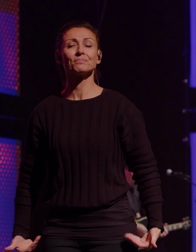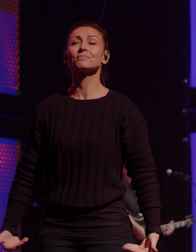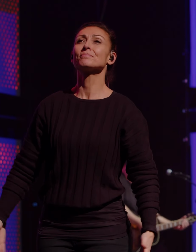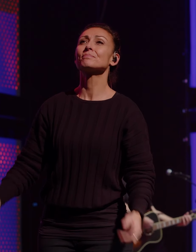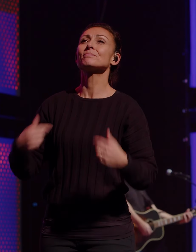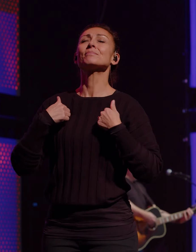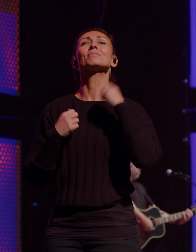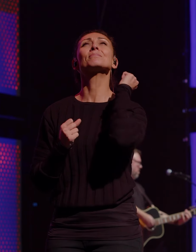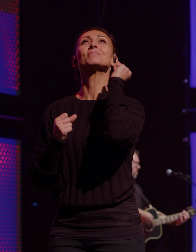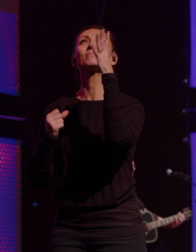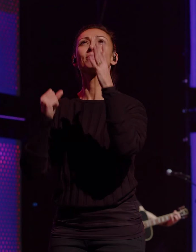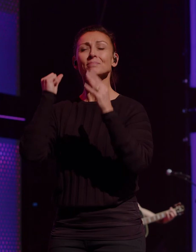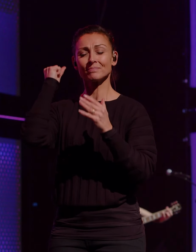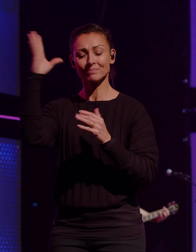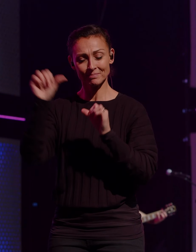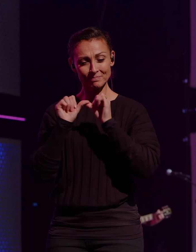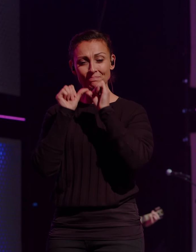Say,